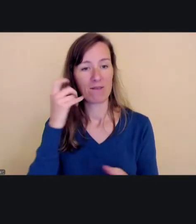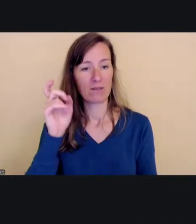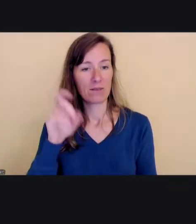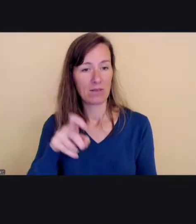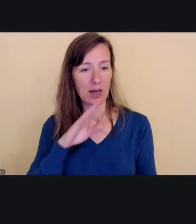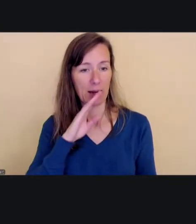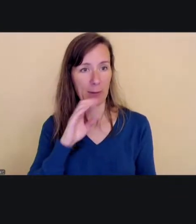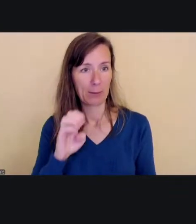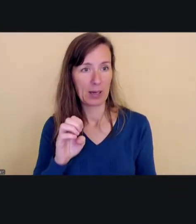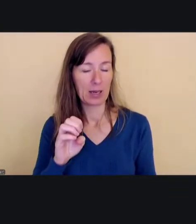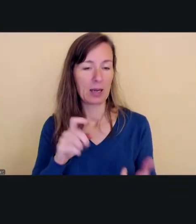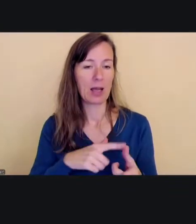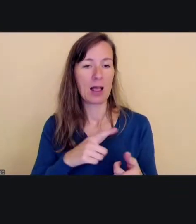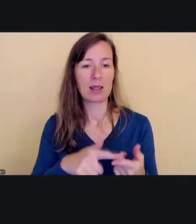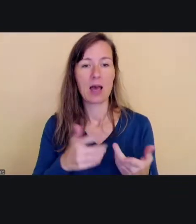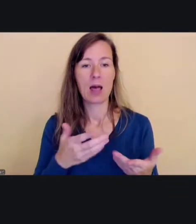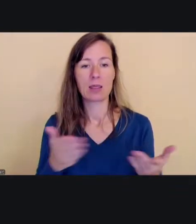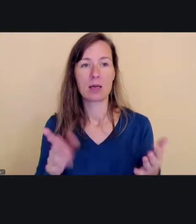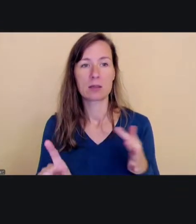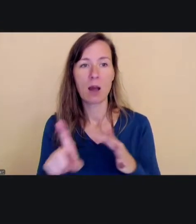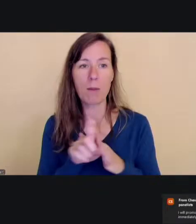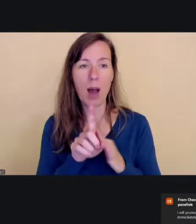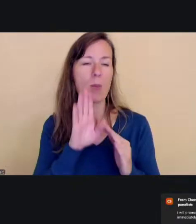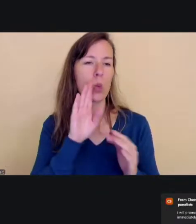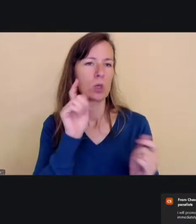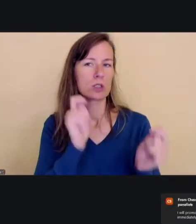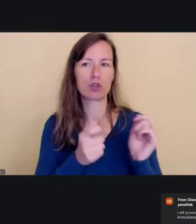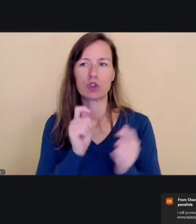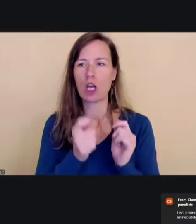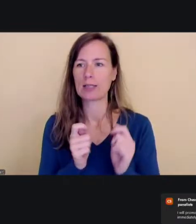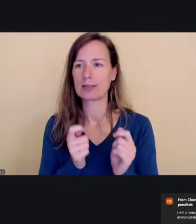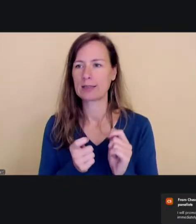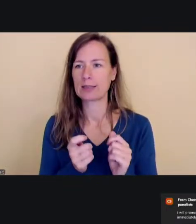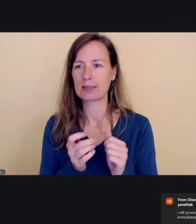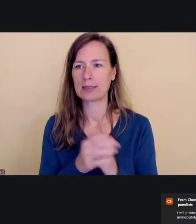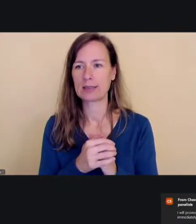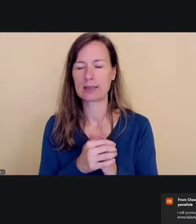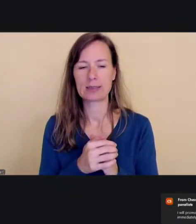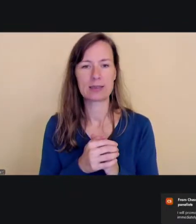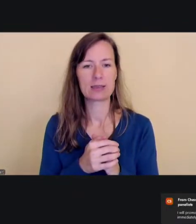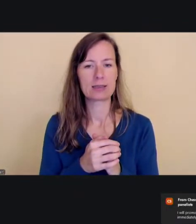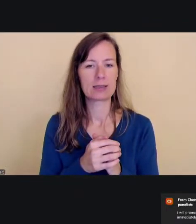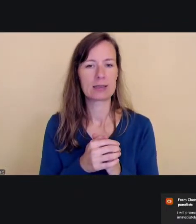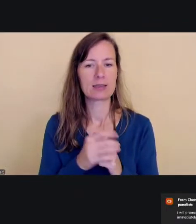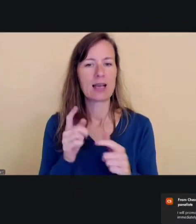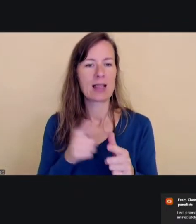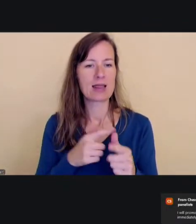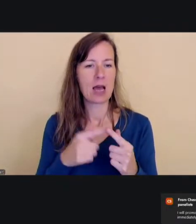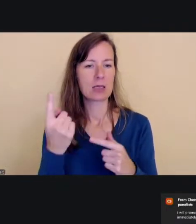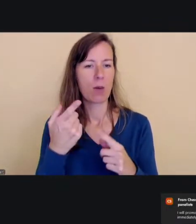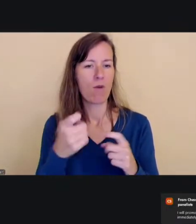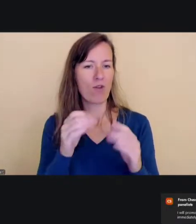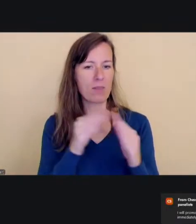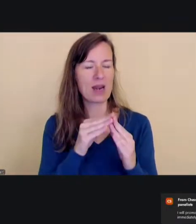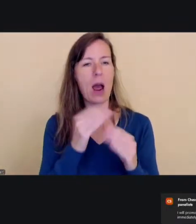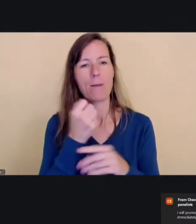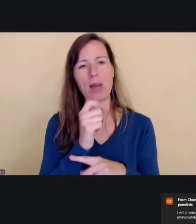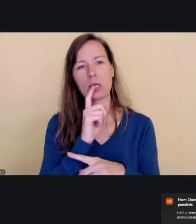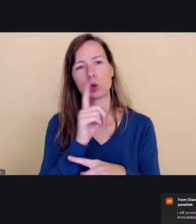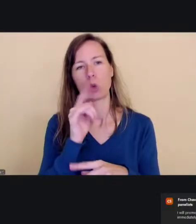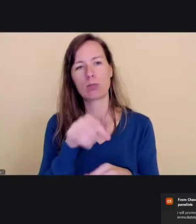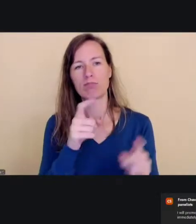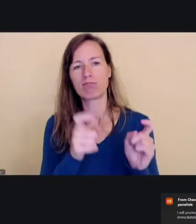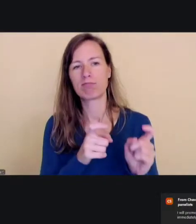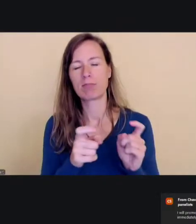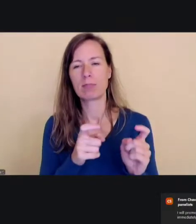come up, that we will adjust, and then someone from the town will make sure those things are handled, but as a whole. But I'm very much in